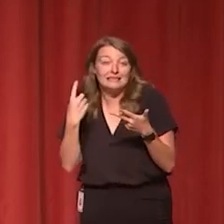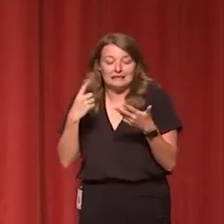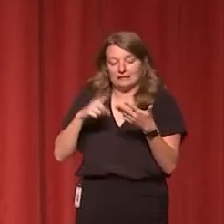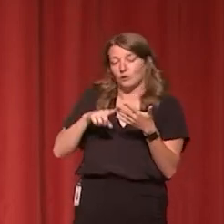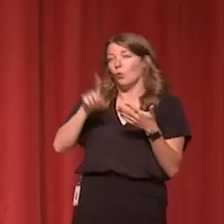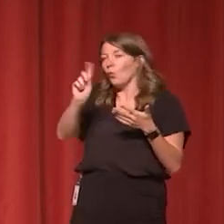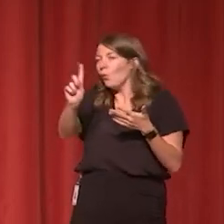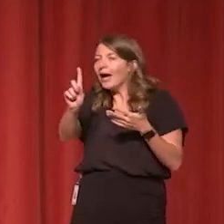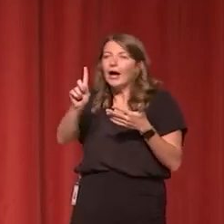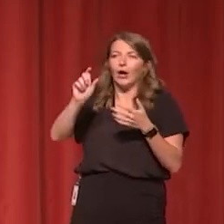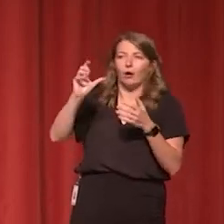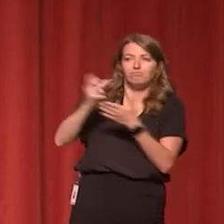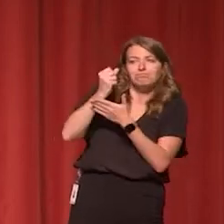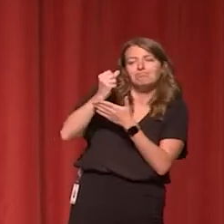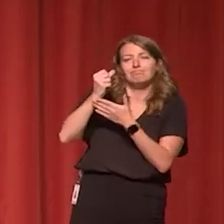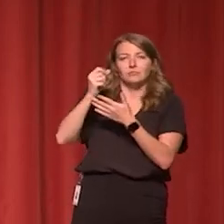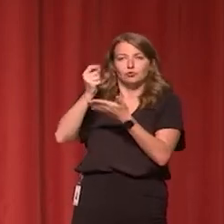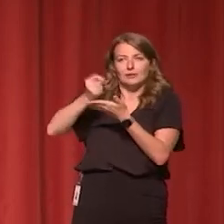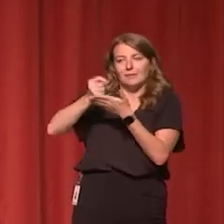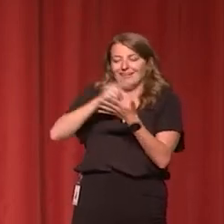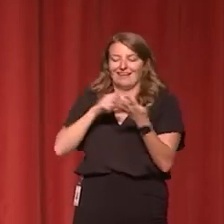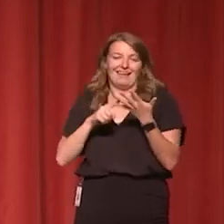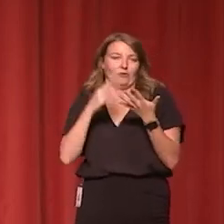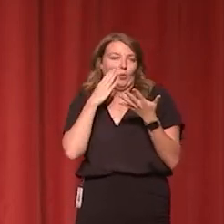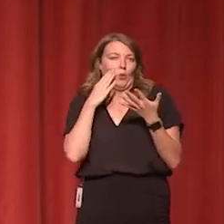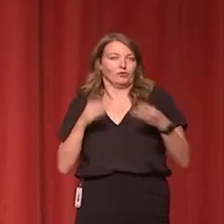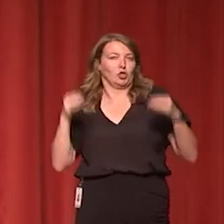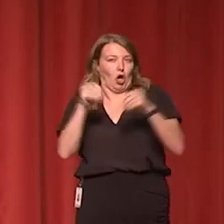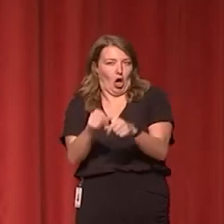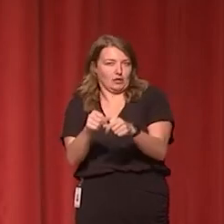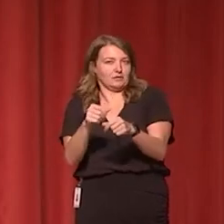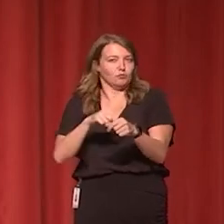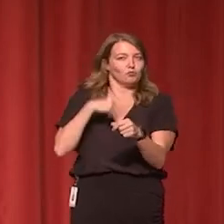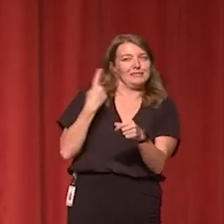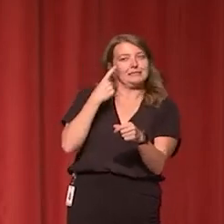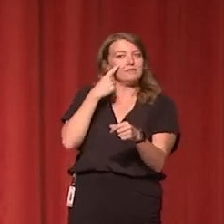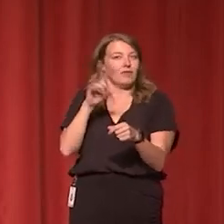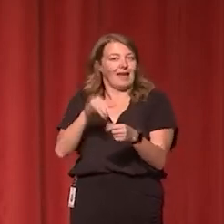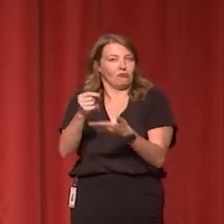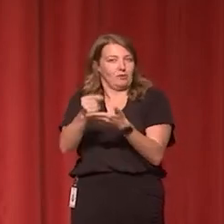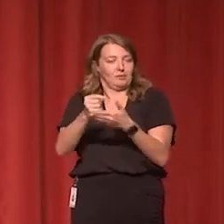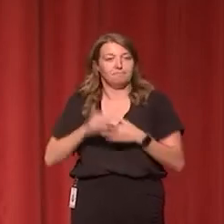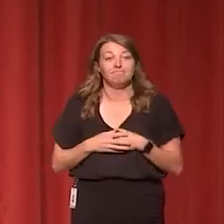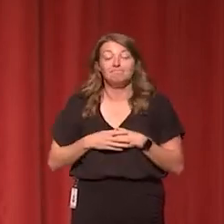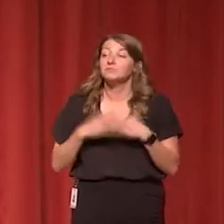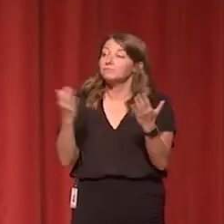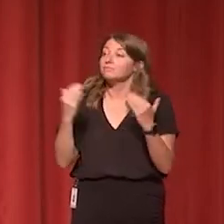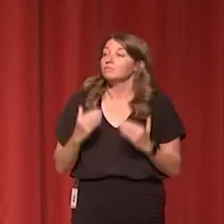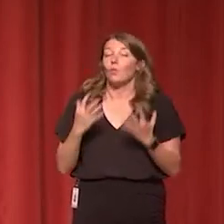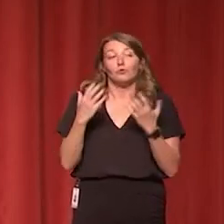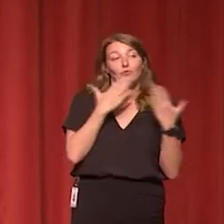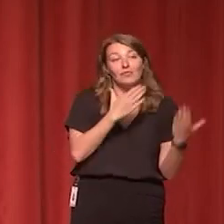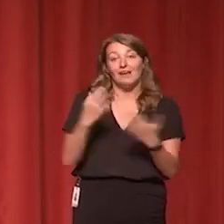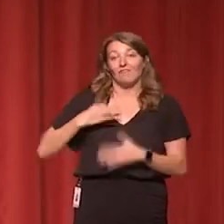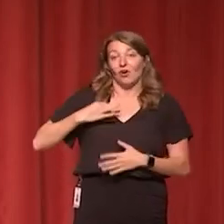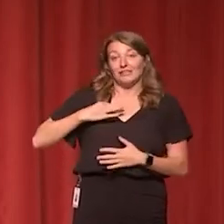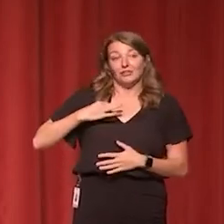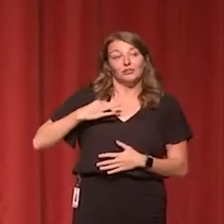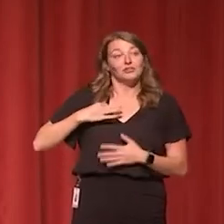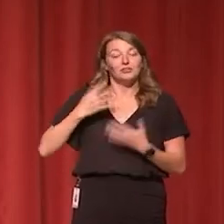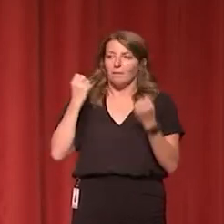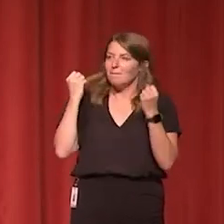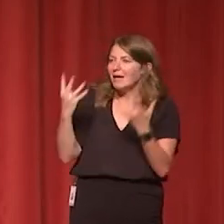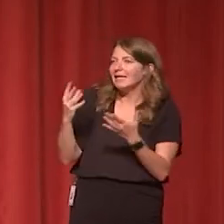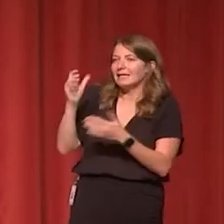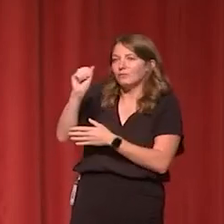treatment, and then known associated costs, risks, and more. I want to take a moment to thank our volunteers. So we have many folks here from the